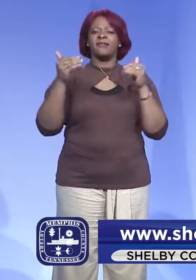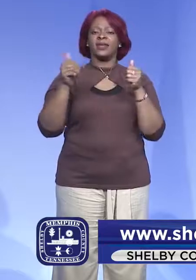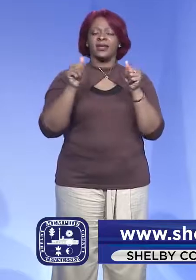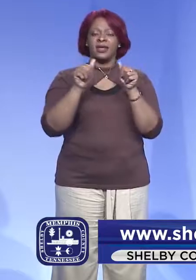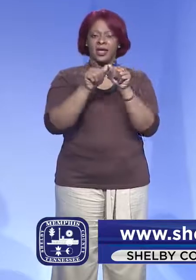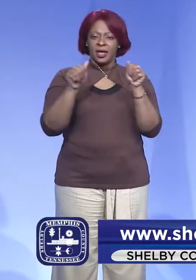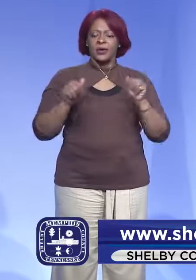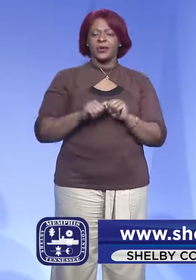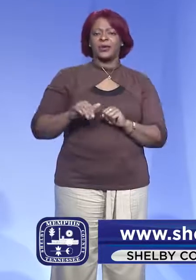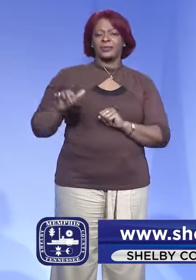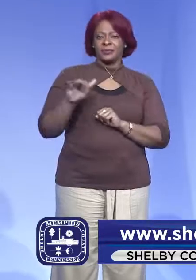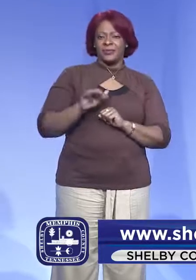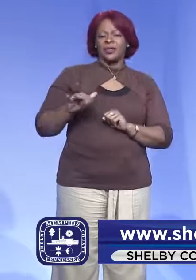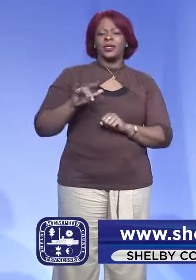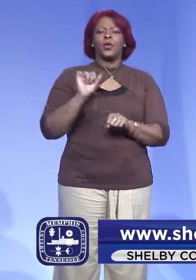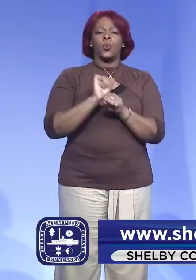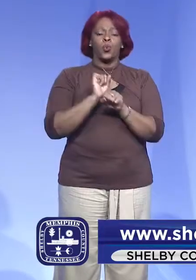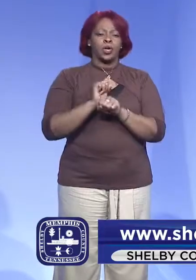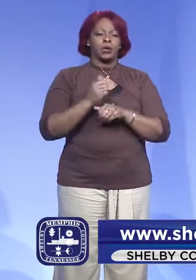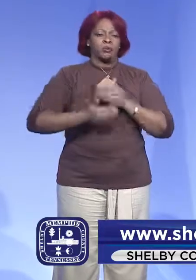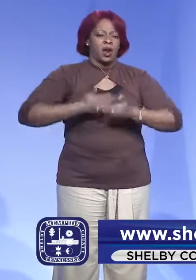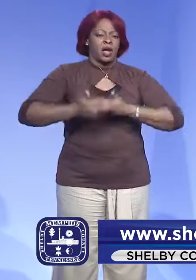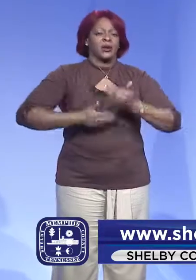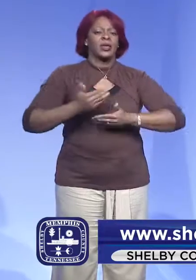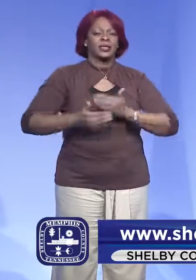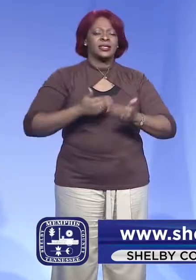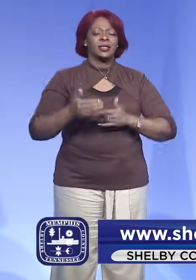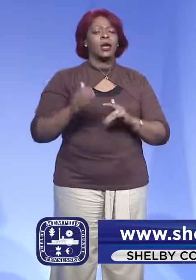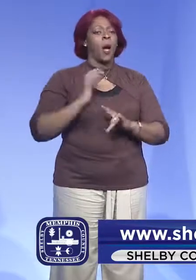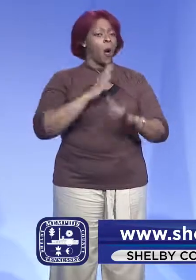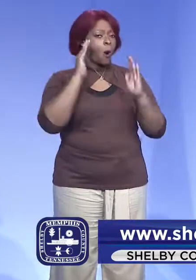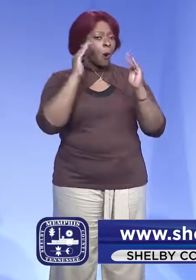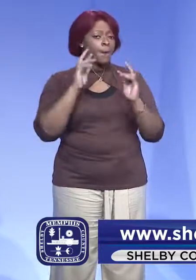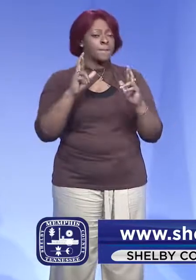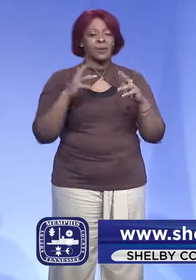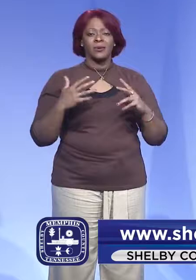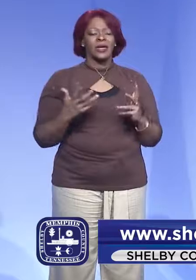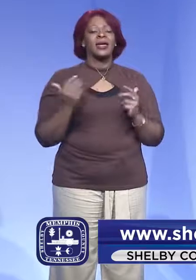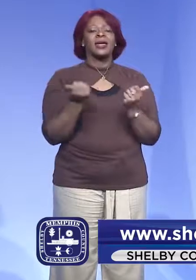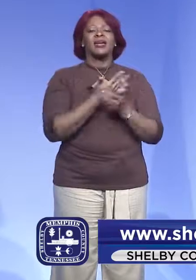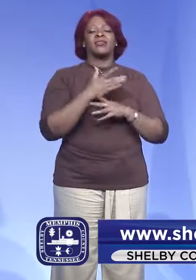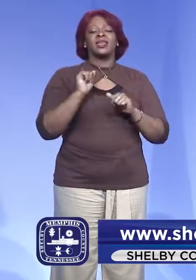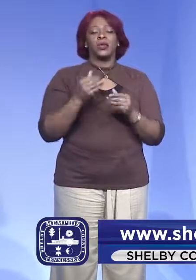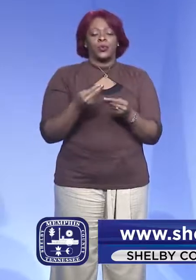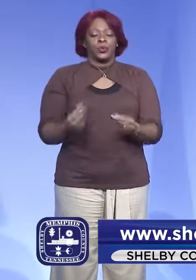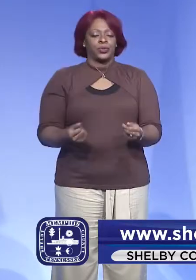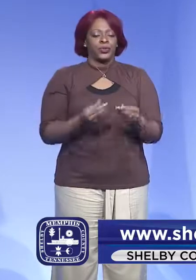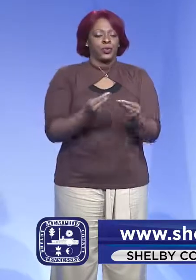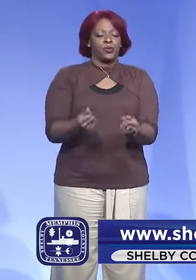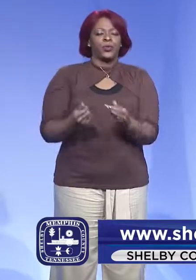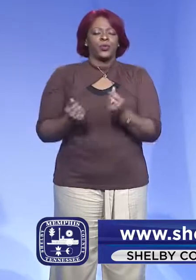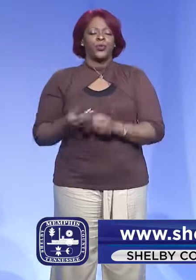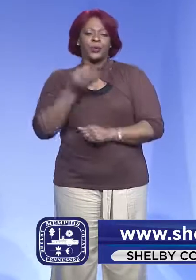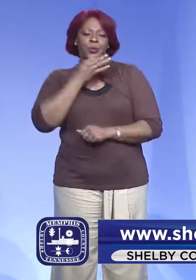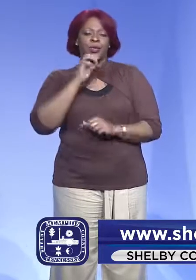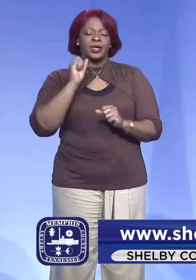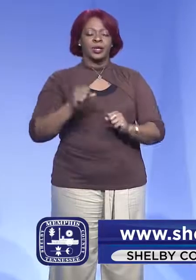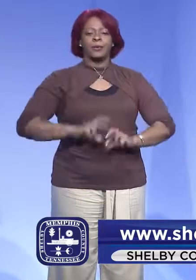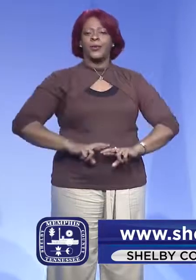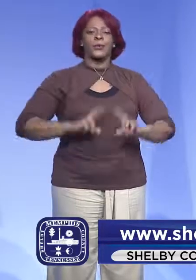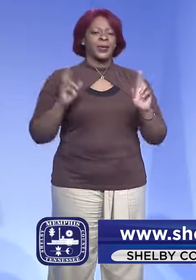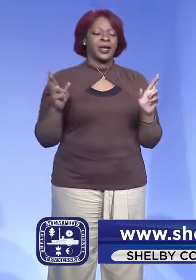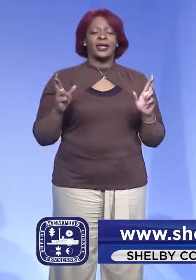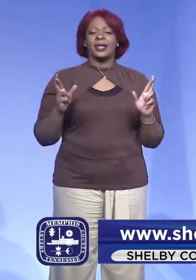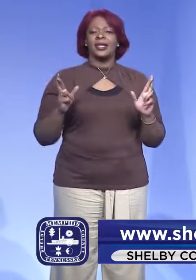and there is work in progress. Our hope is that everything can be resolved very quickly so that we can be ready